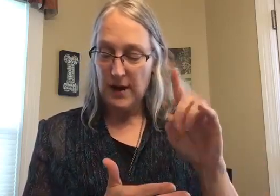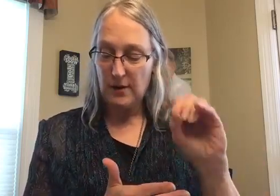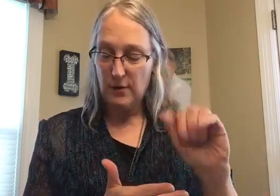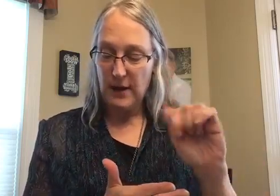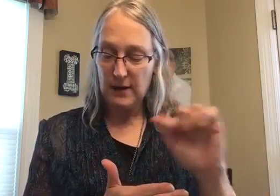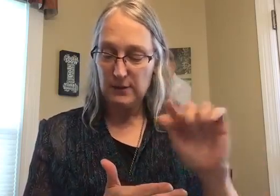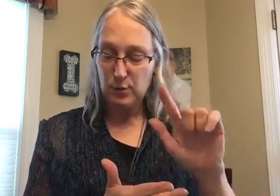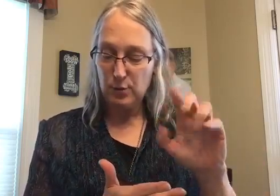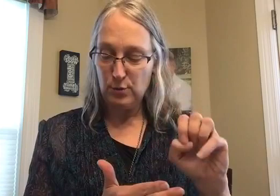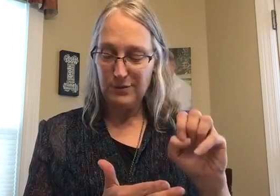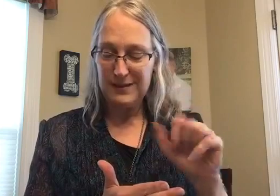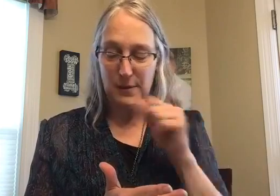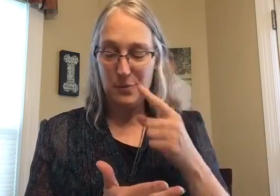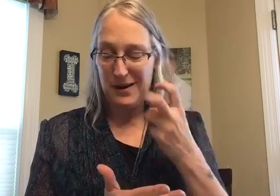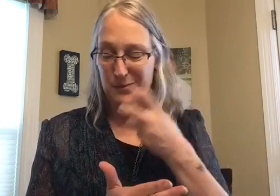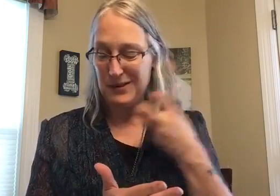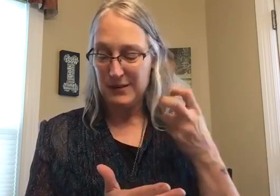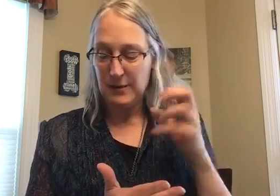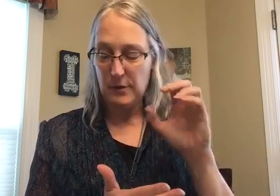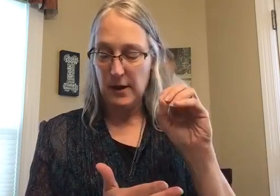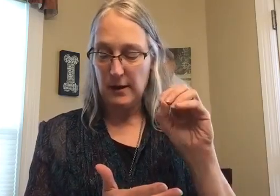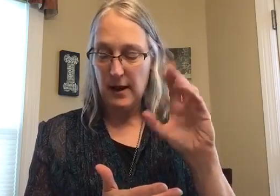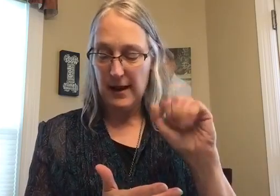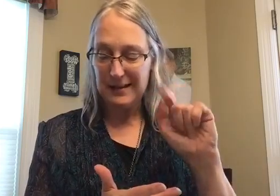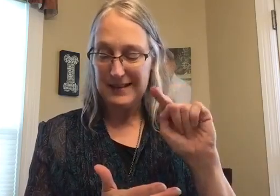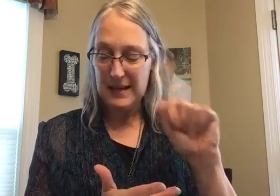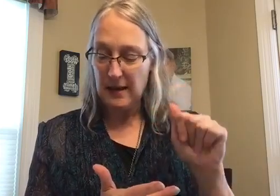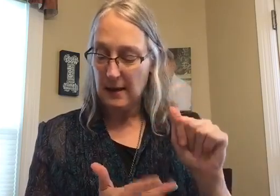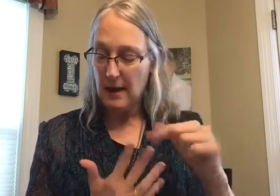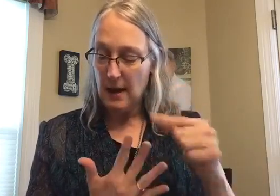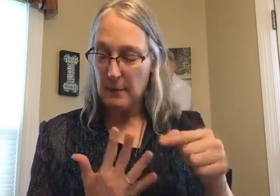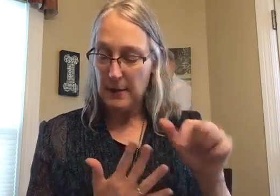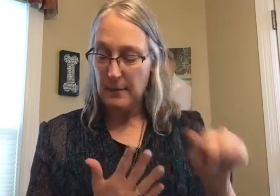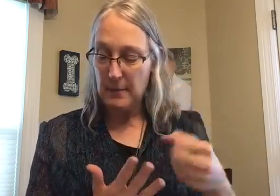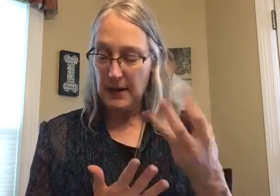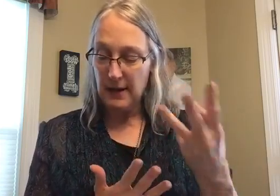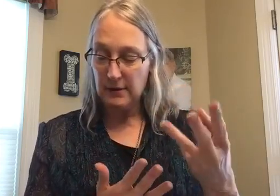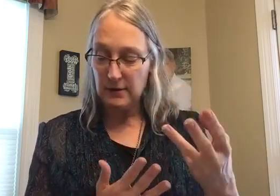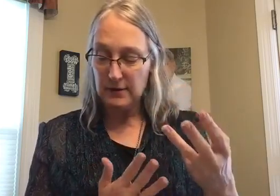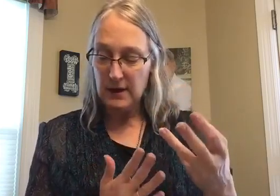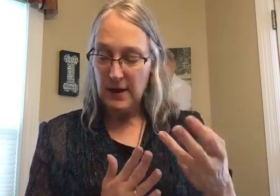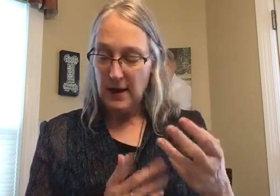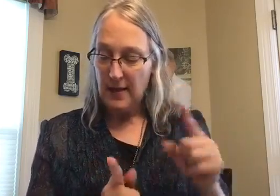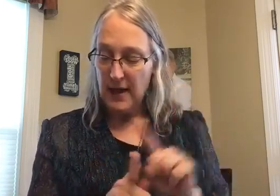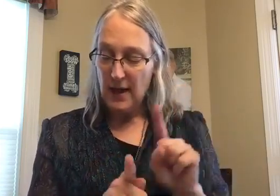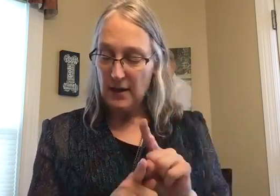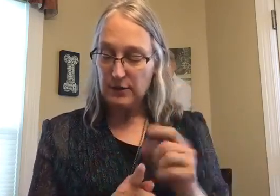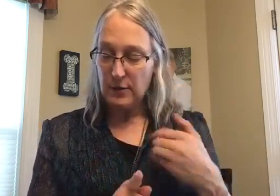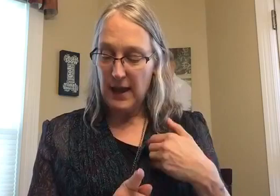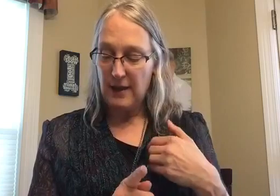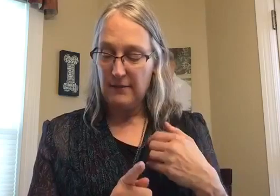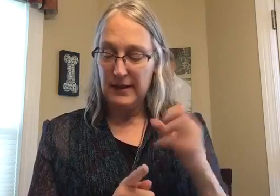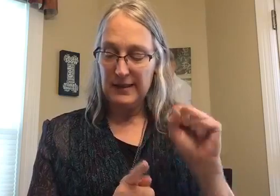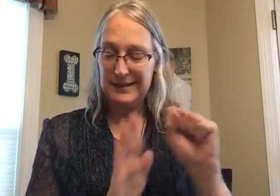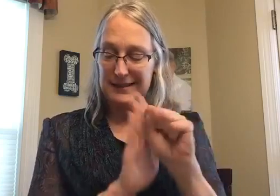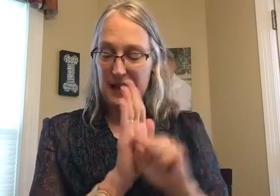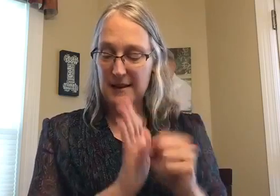dorado azul, sorry I'm probably pronouncing it wrong, acacia, among many others. They also have the